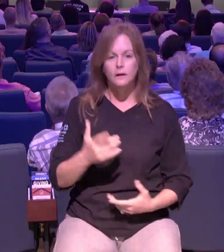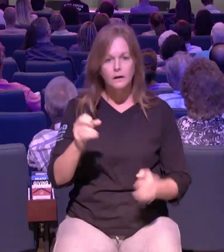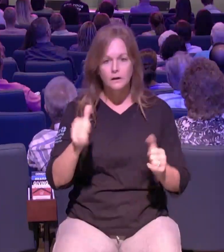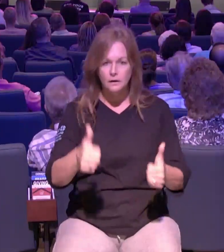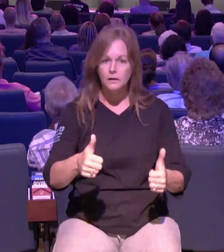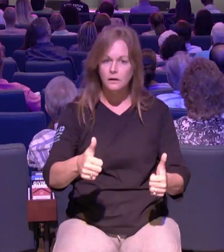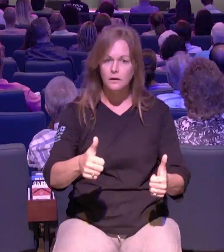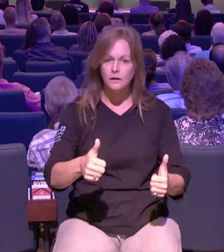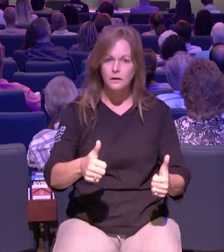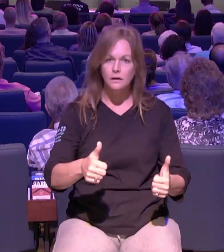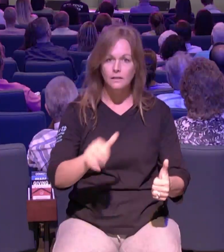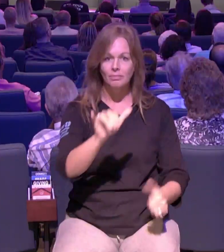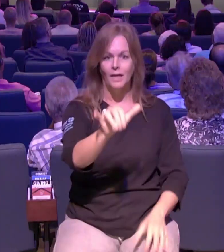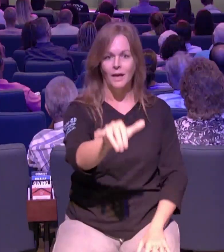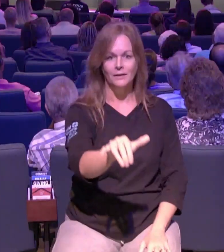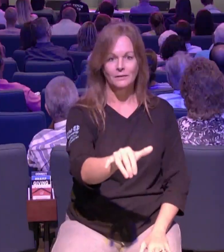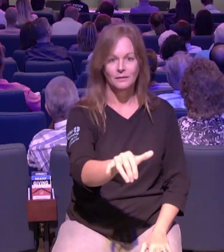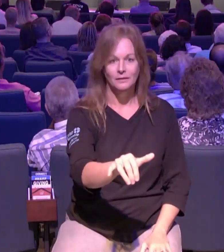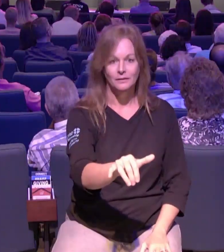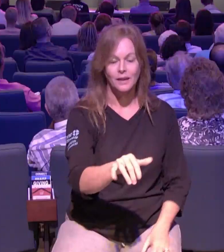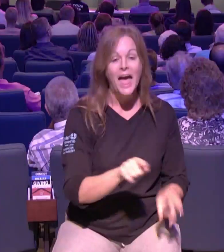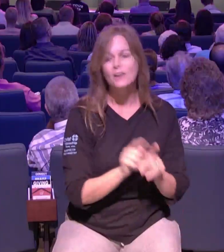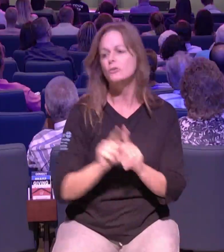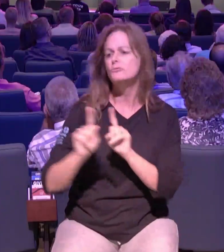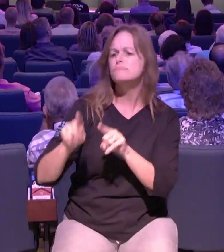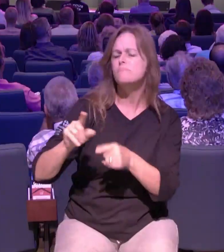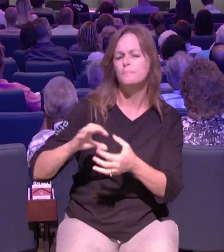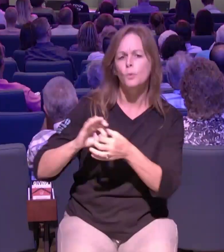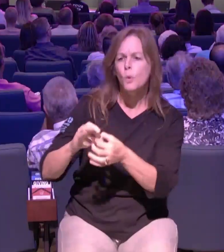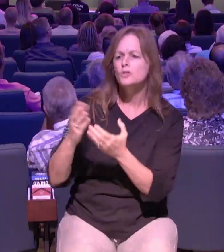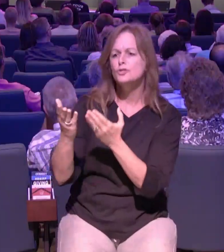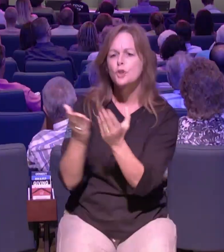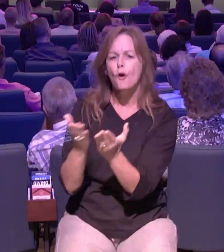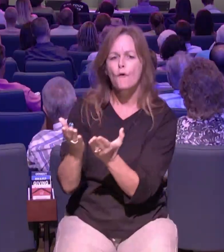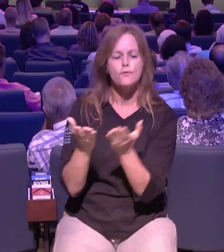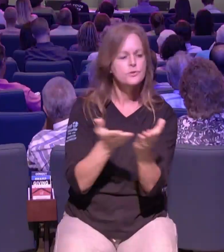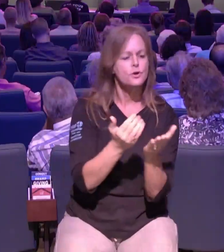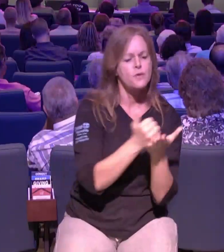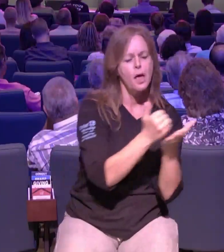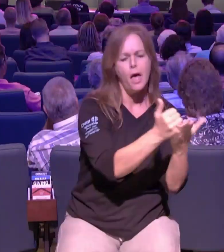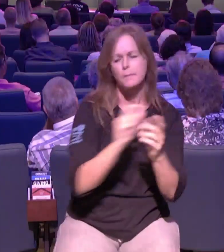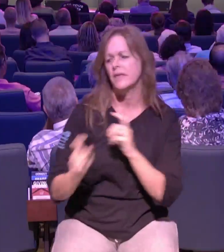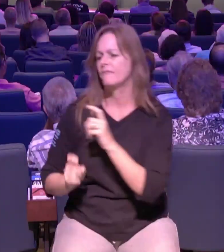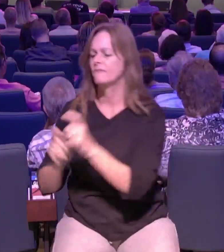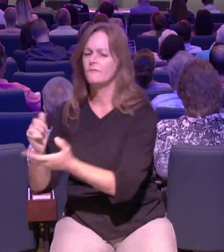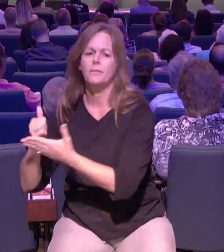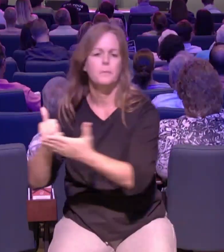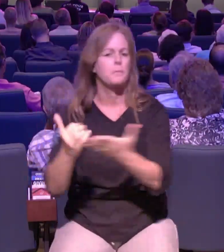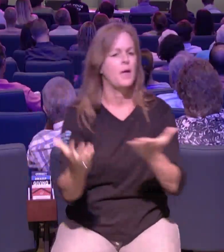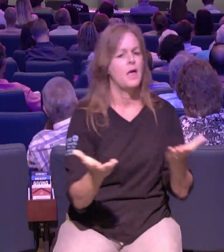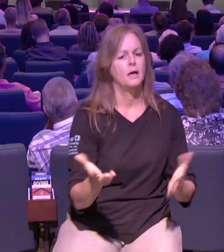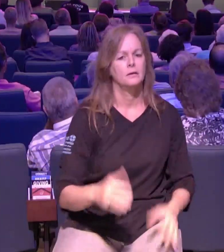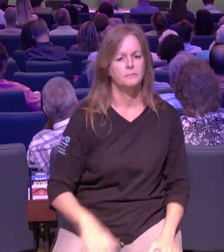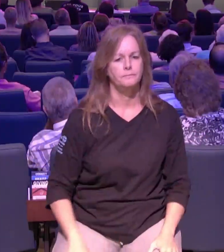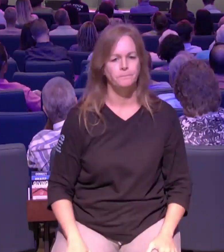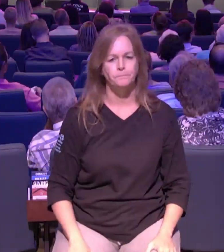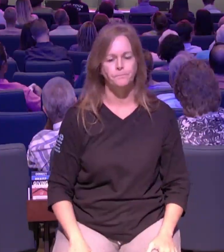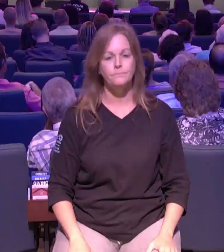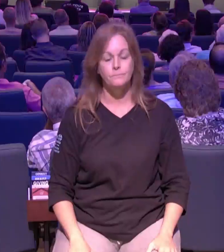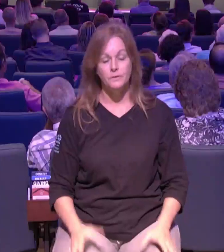that matter most so lord everything first peter 4 10 says this god has given gifts to each of you from his great